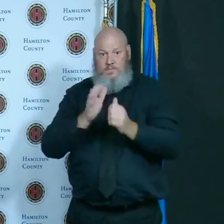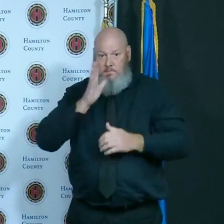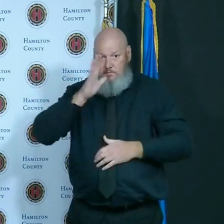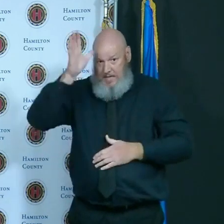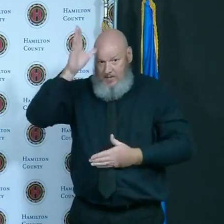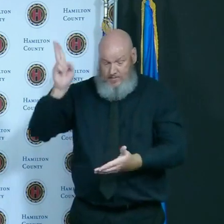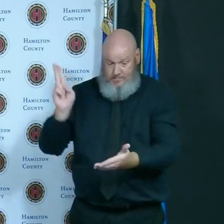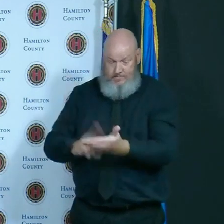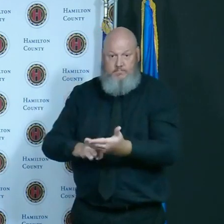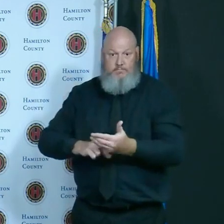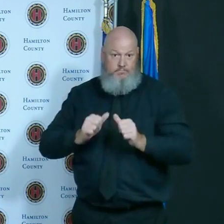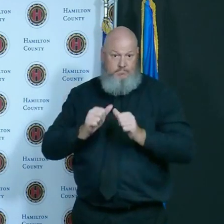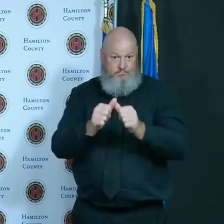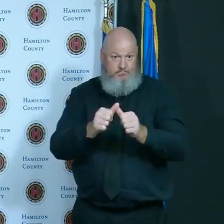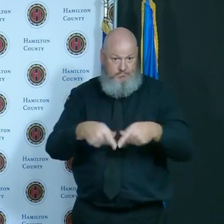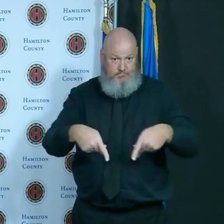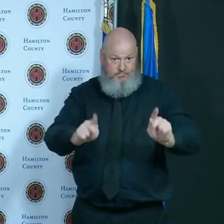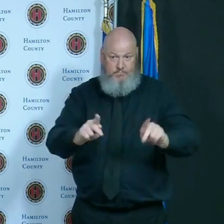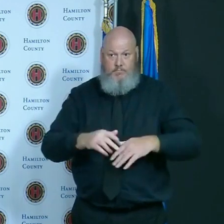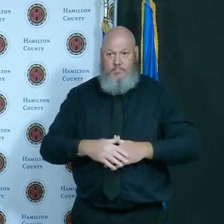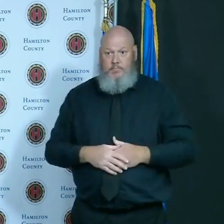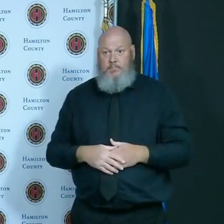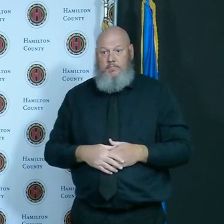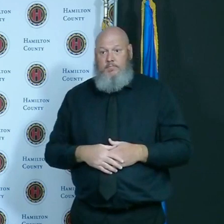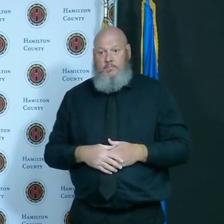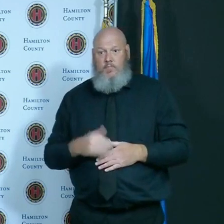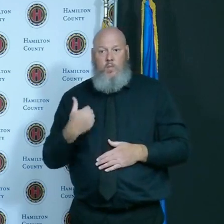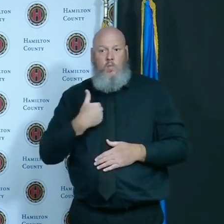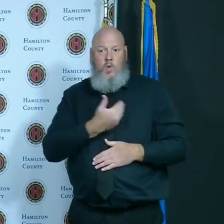it. Thank you.